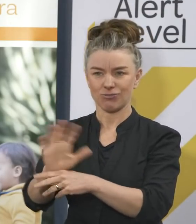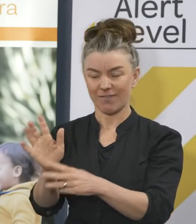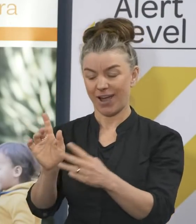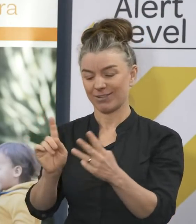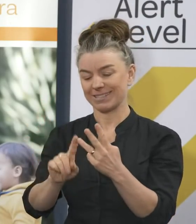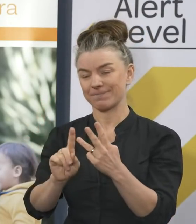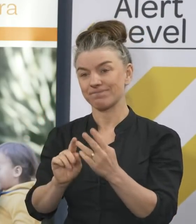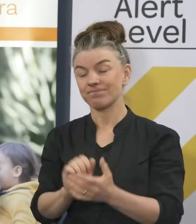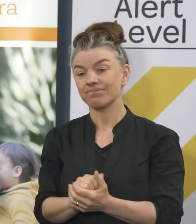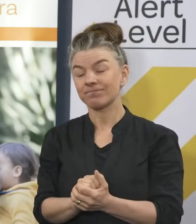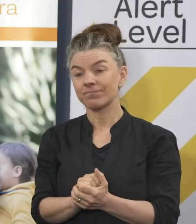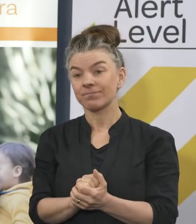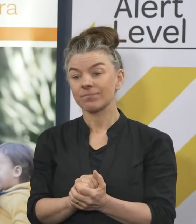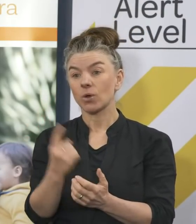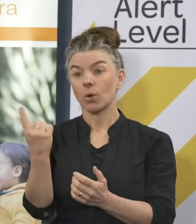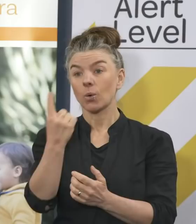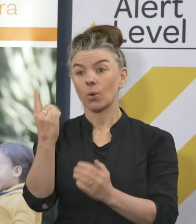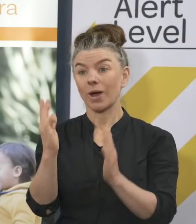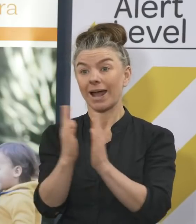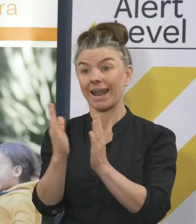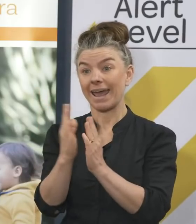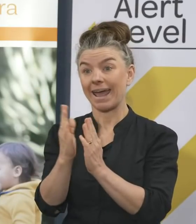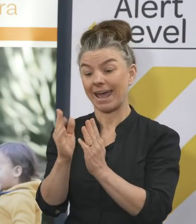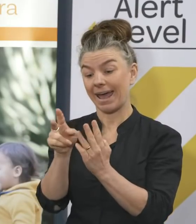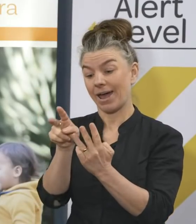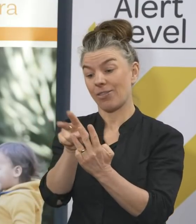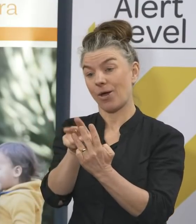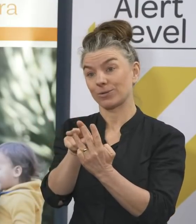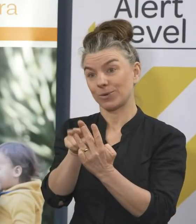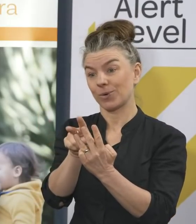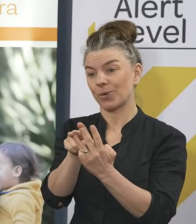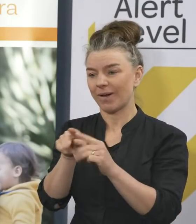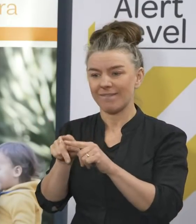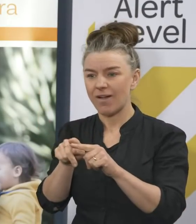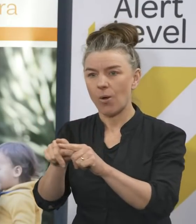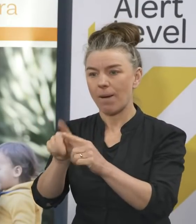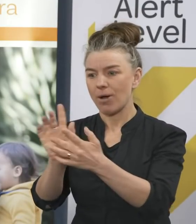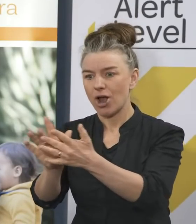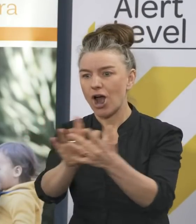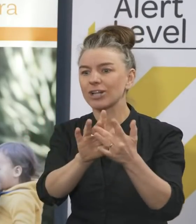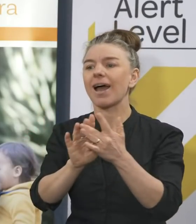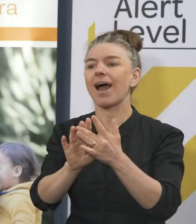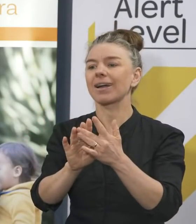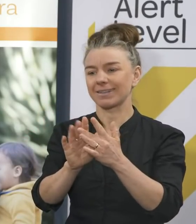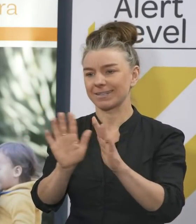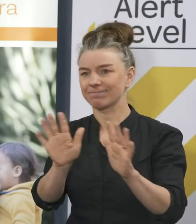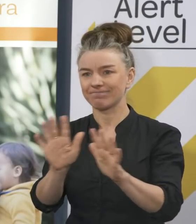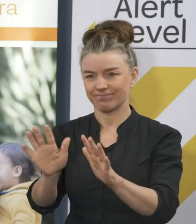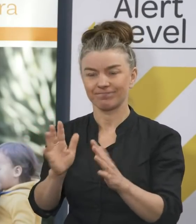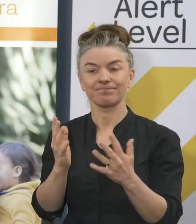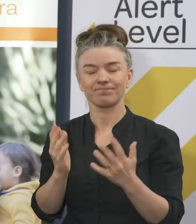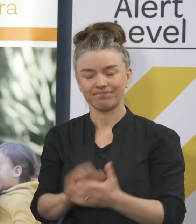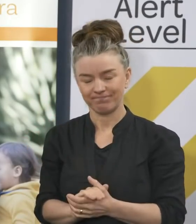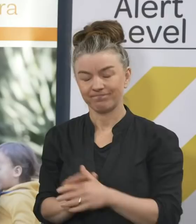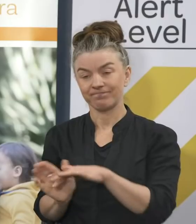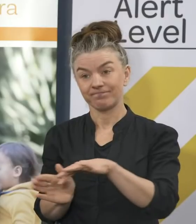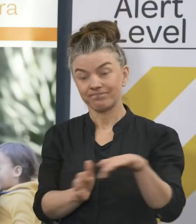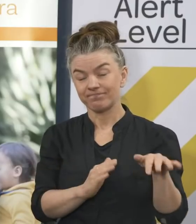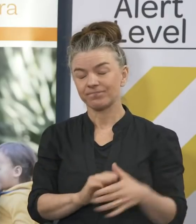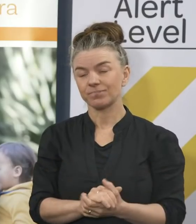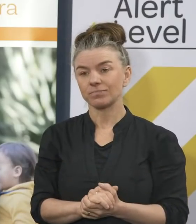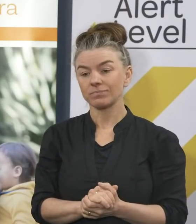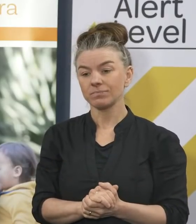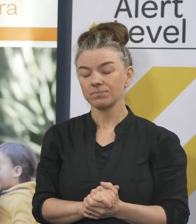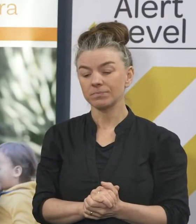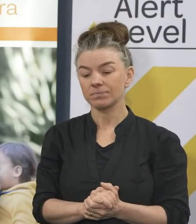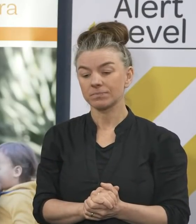any possible contacts of these 2 cases are being identified and followed up appropriately. Now, those